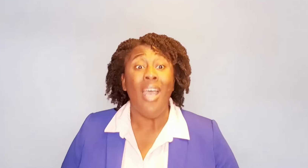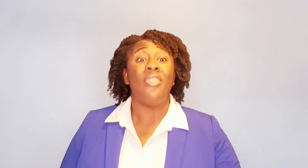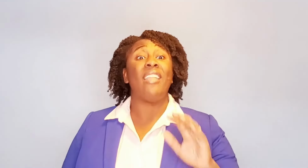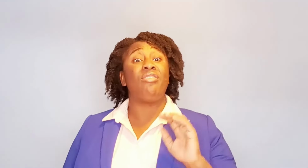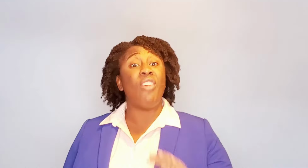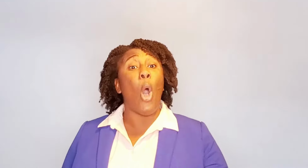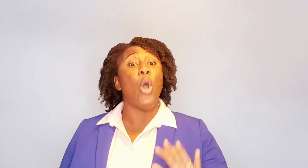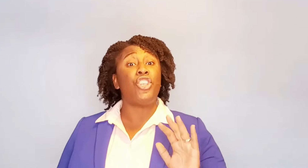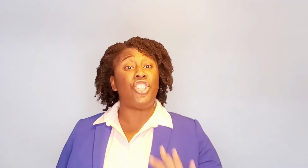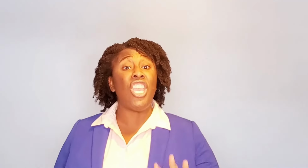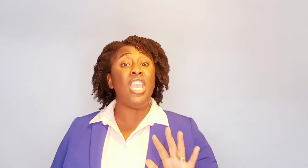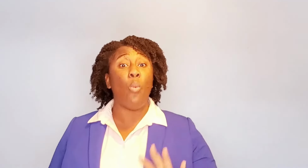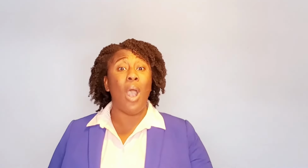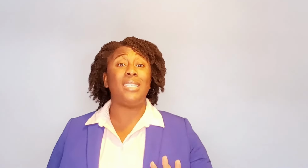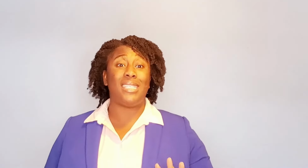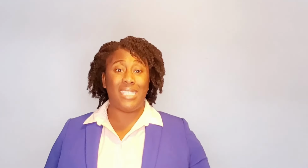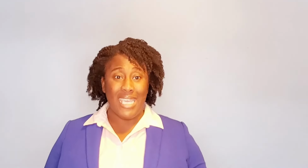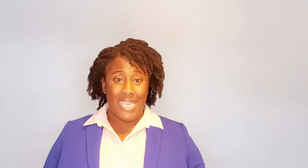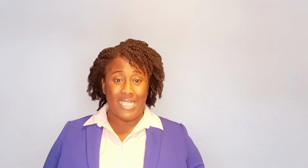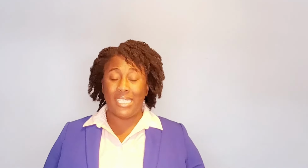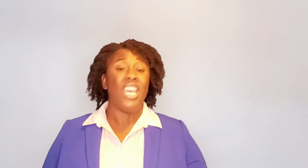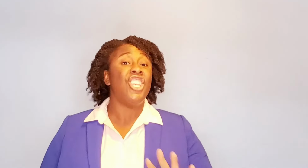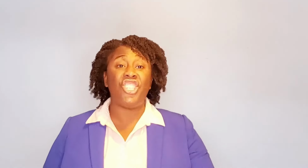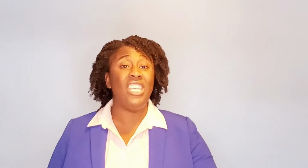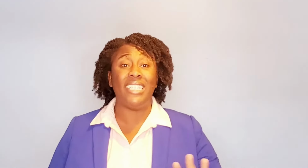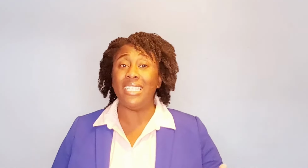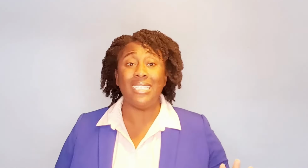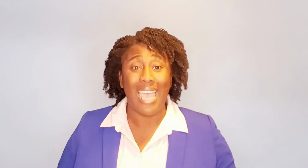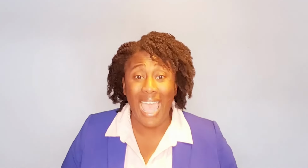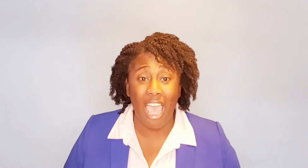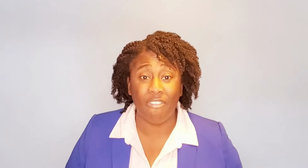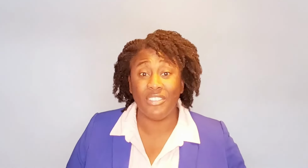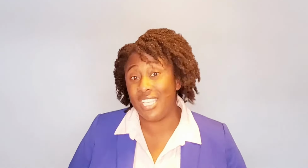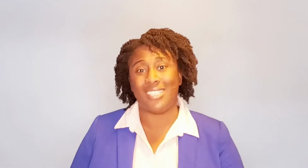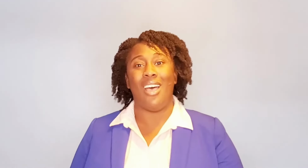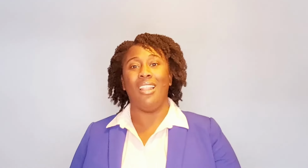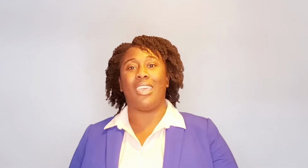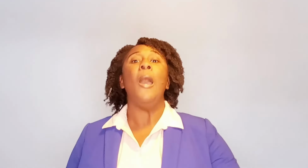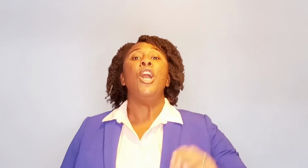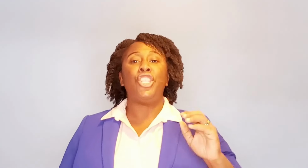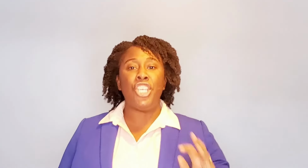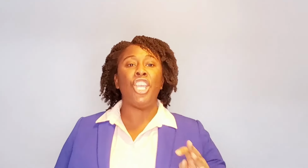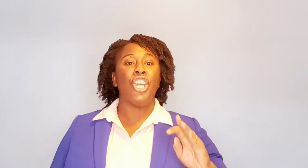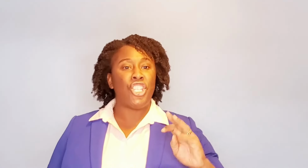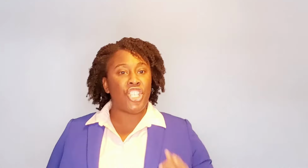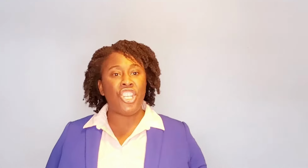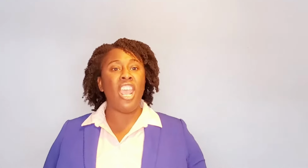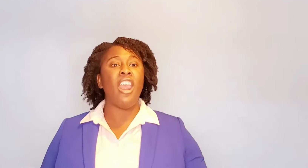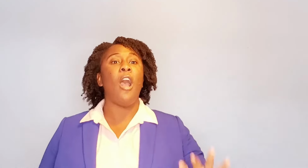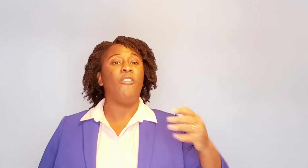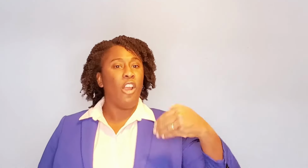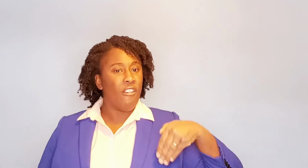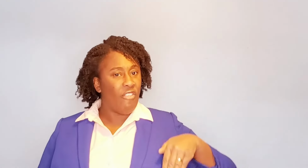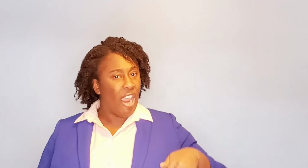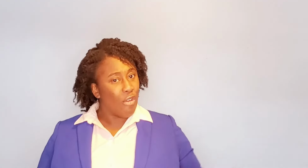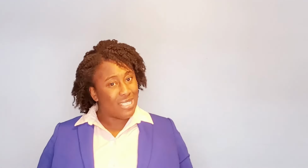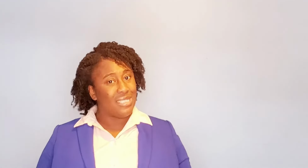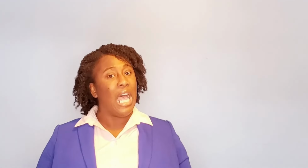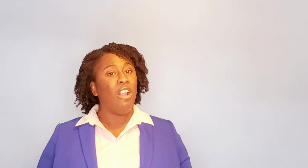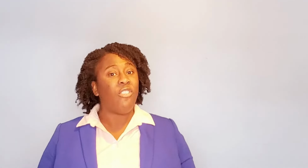that though she was seized, she didn't have to sulk. She could share of her very self